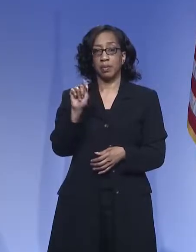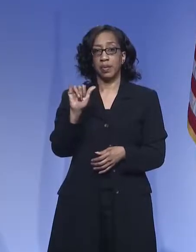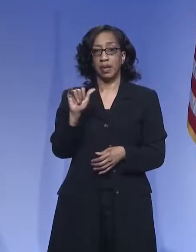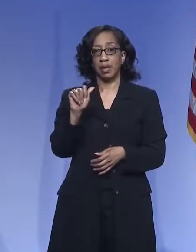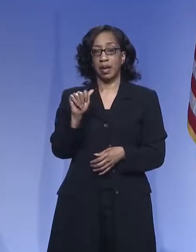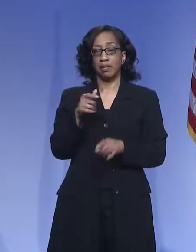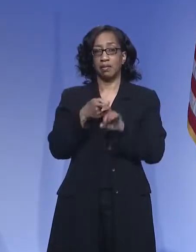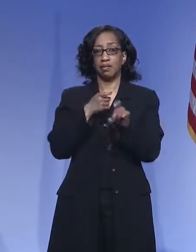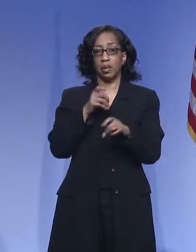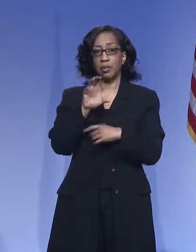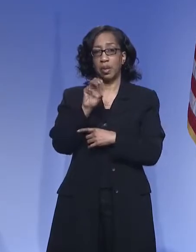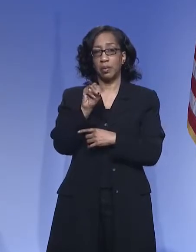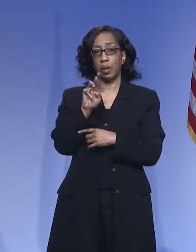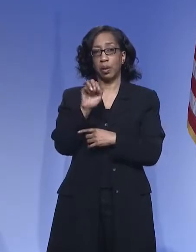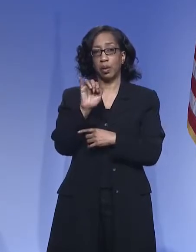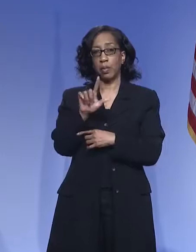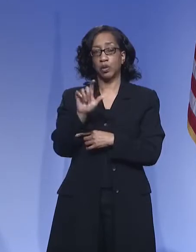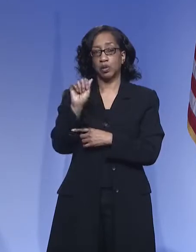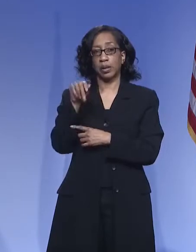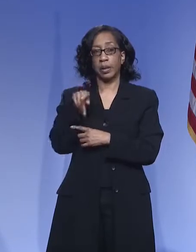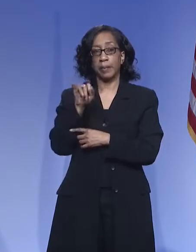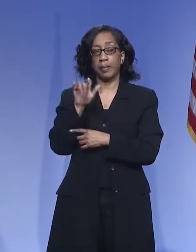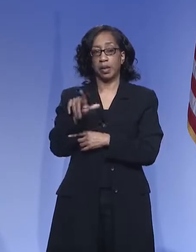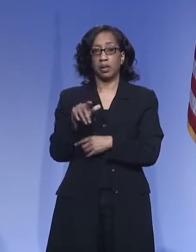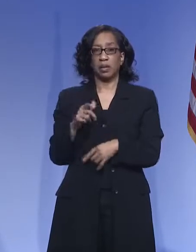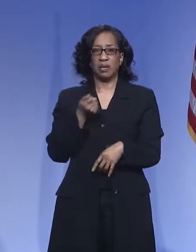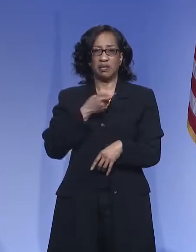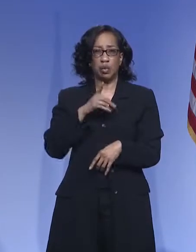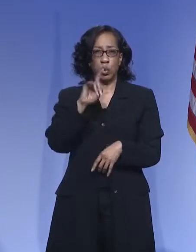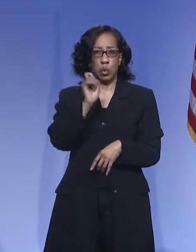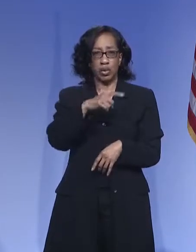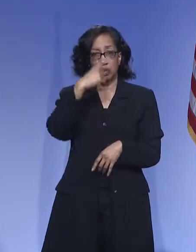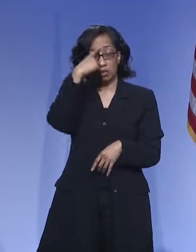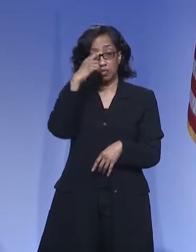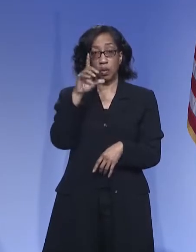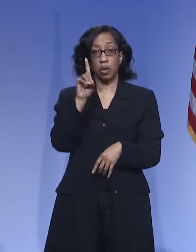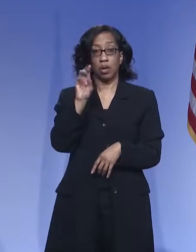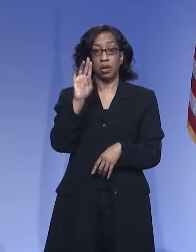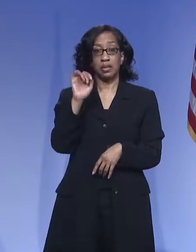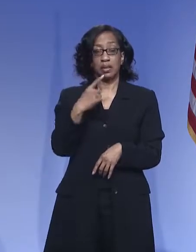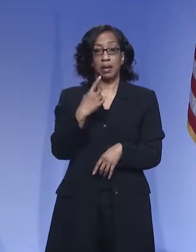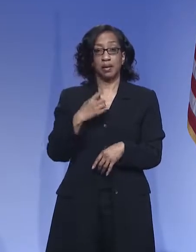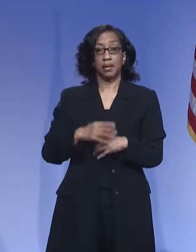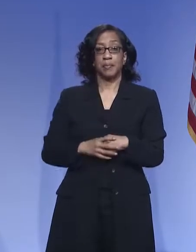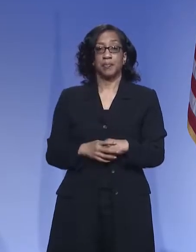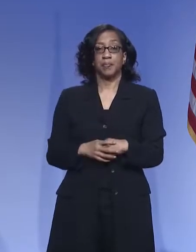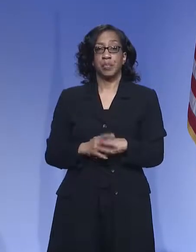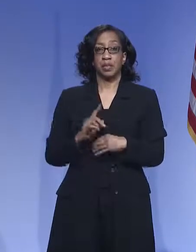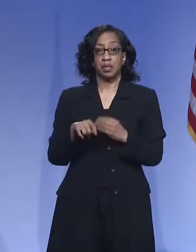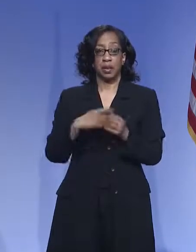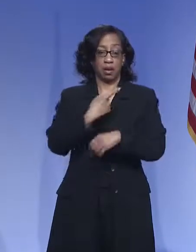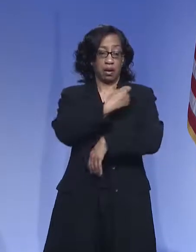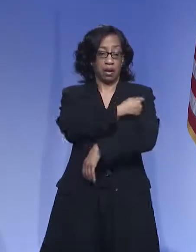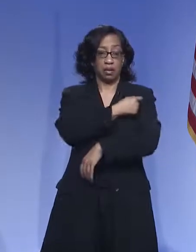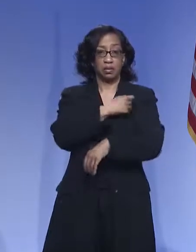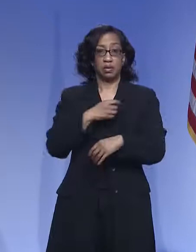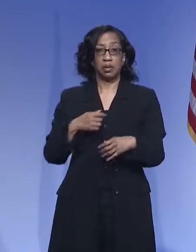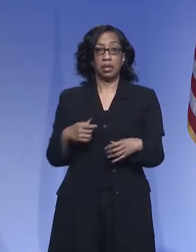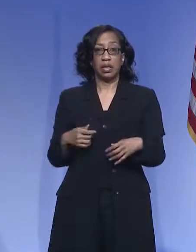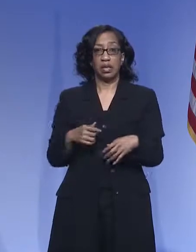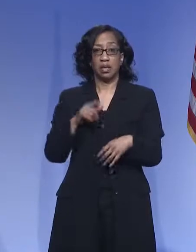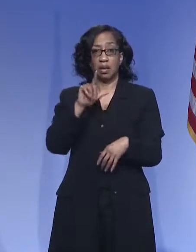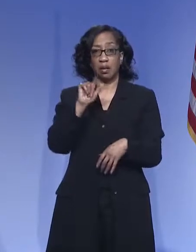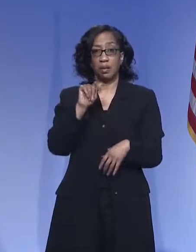Good afternoon. I have a couple of follow-up questions for Doug McGowen on efforts for vaccination outreach in the Latinx